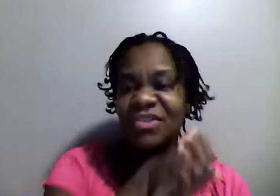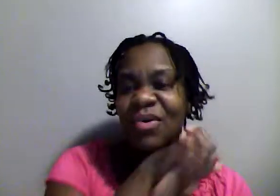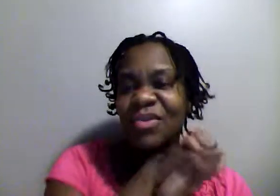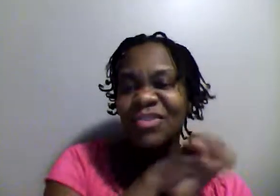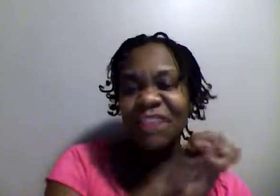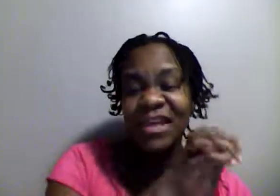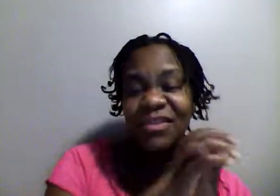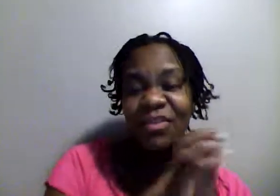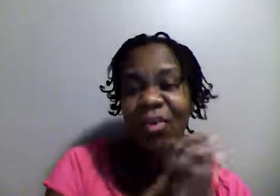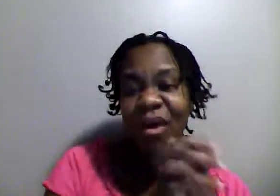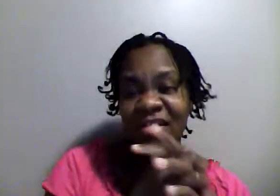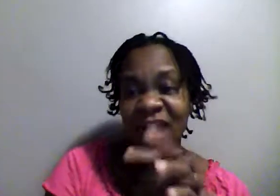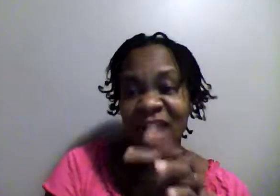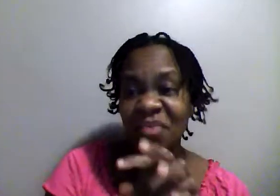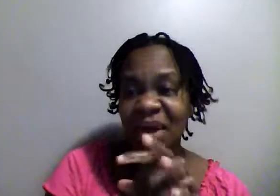don't really do all that well.